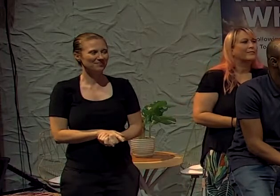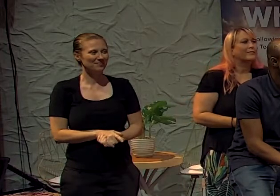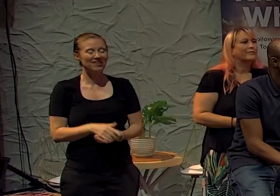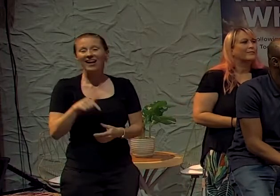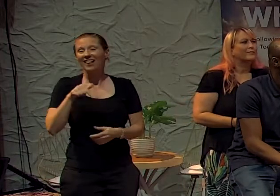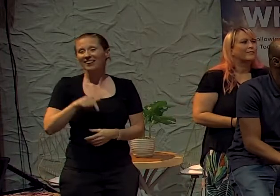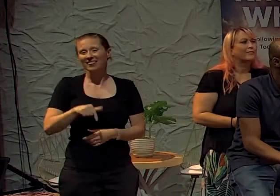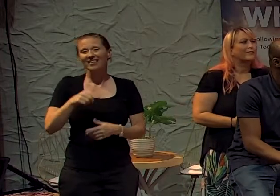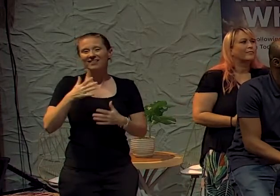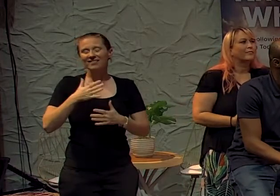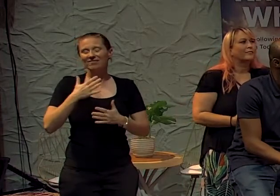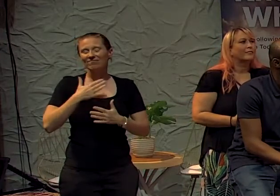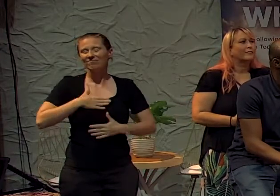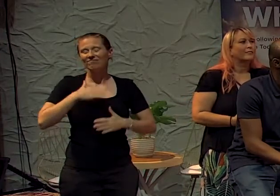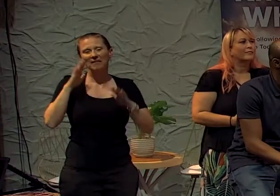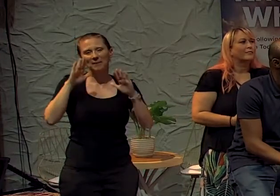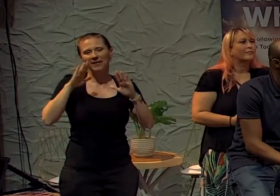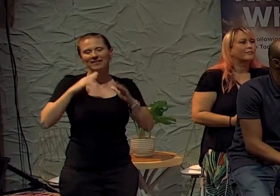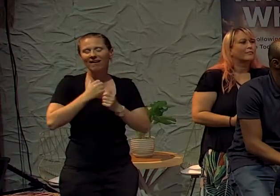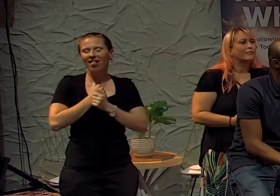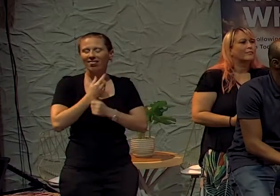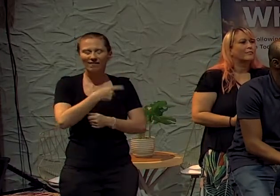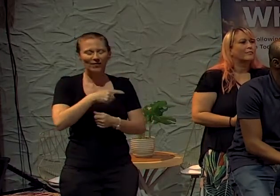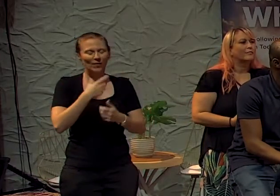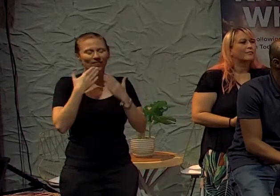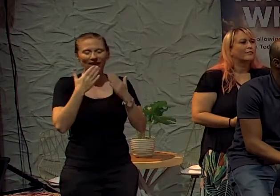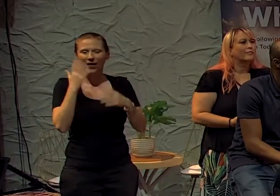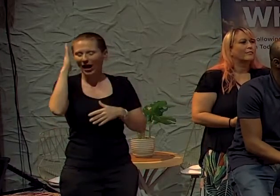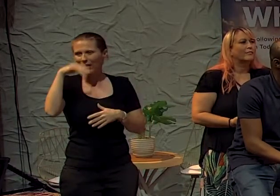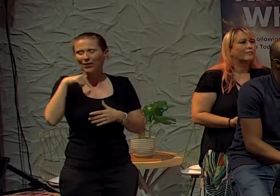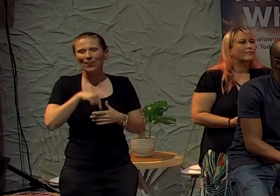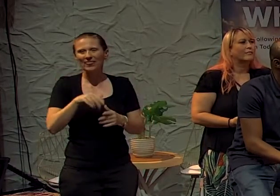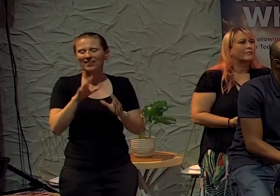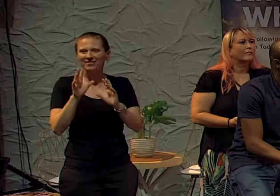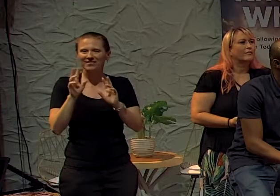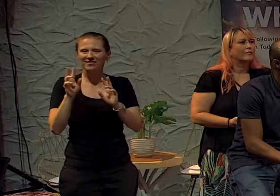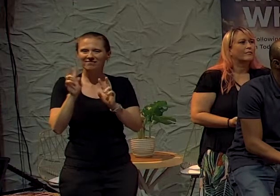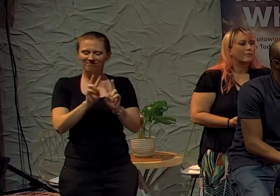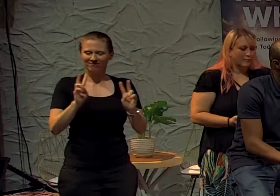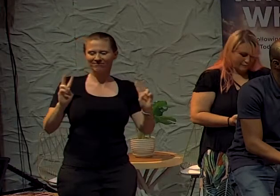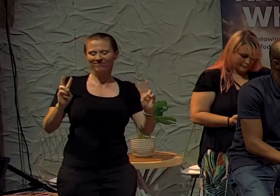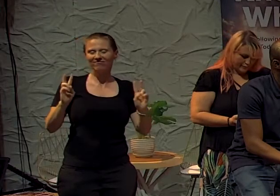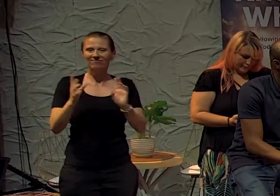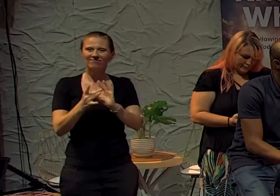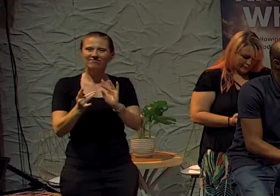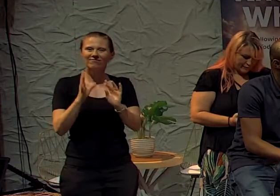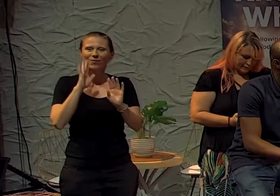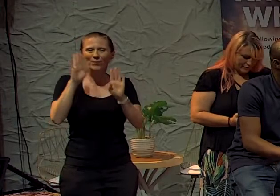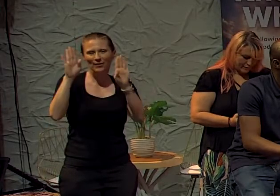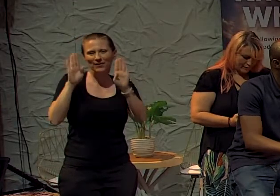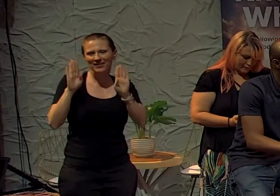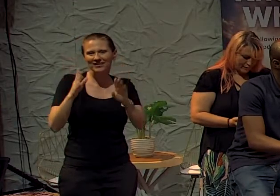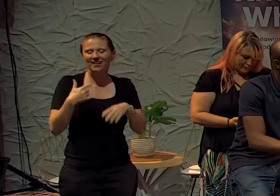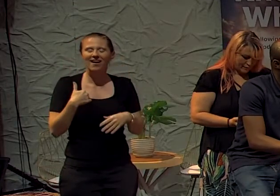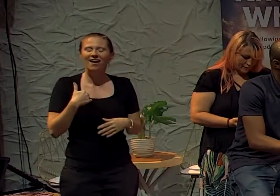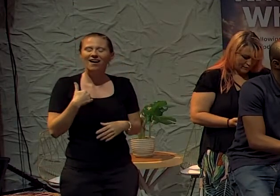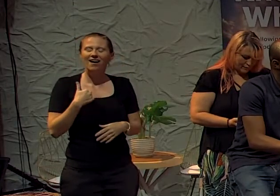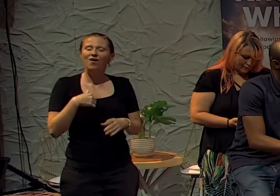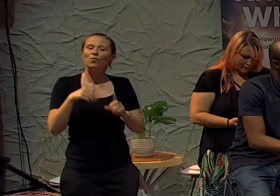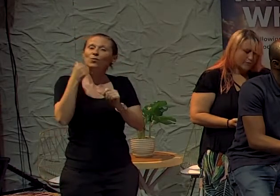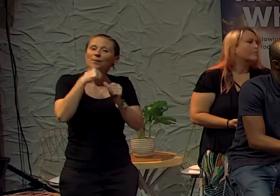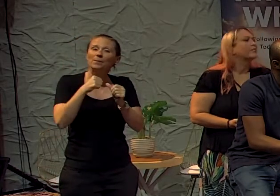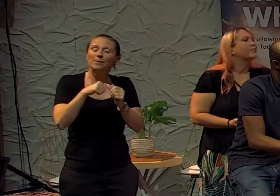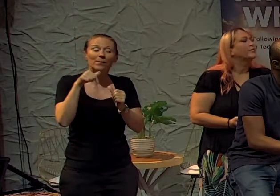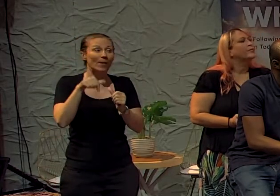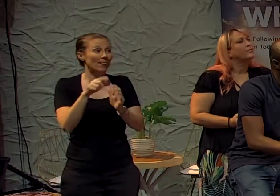This was amazing. Thank you, guys. I love you. I knew this was going to be amazing. And, you know, just for you to just remember